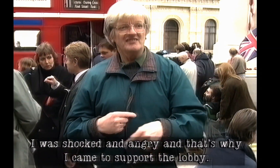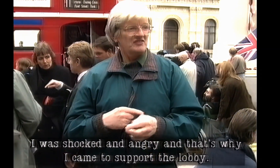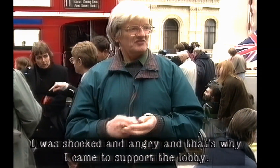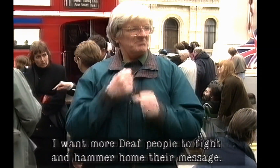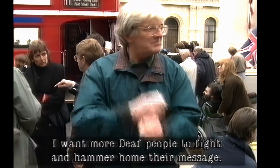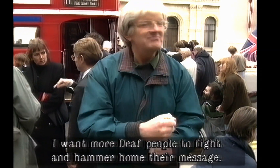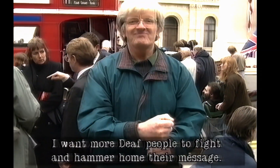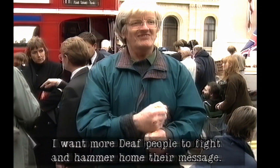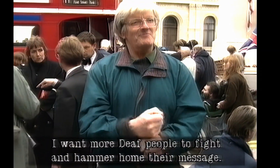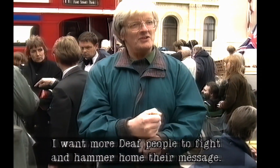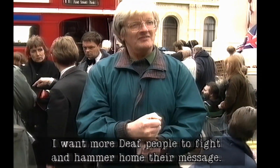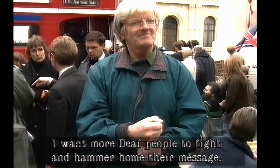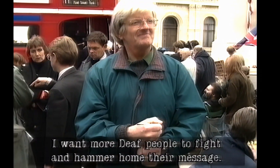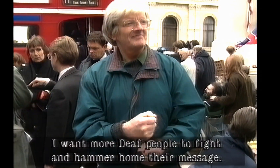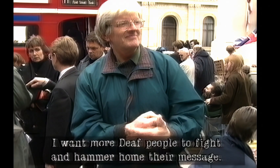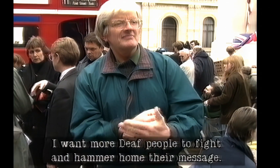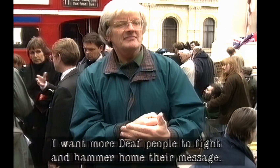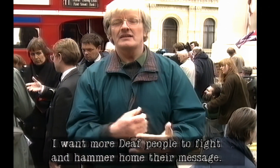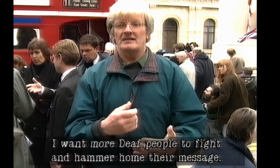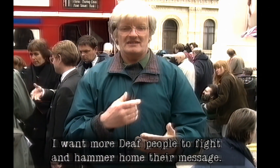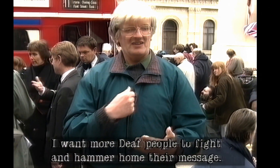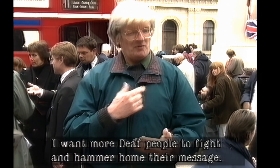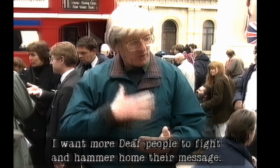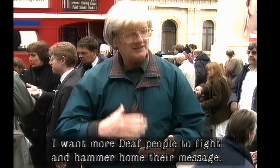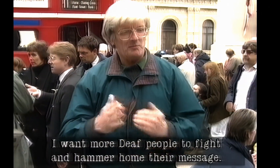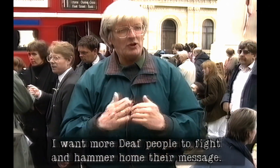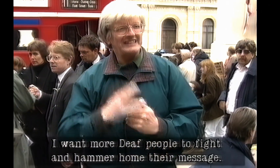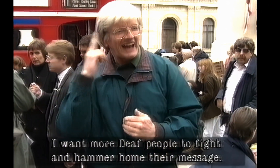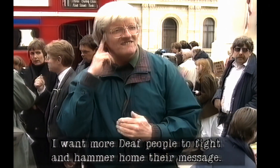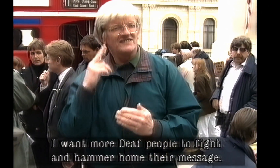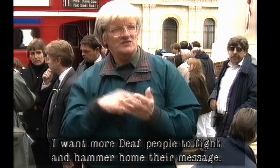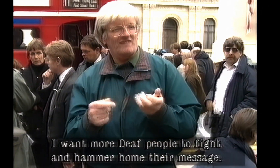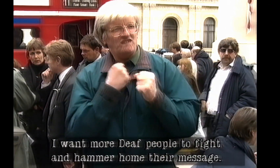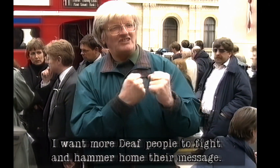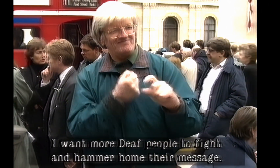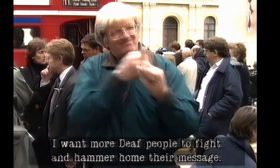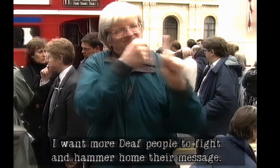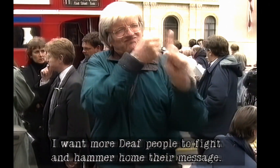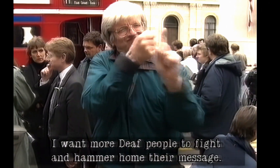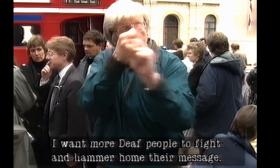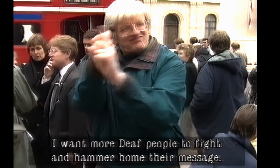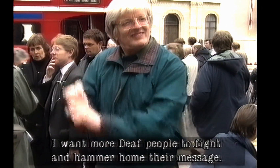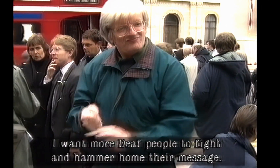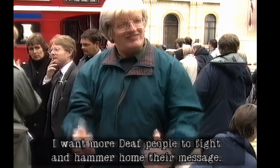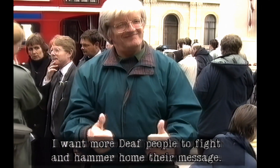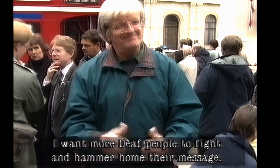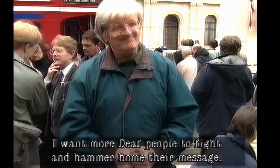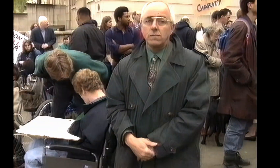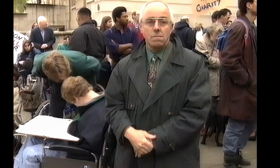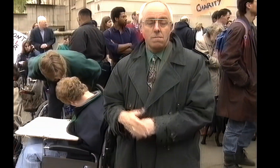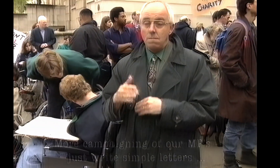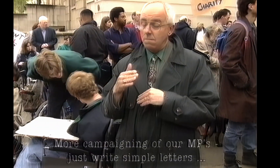lobby. I want more deaf people to really fight and hammer home their message.